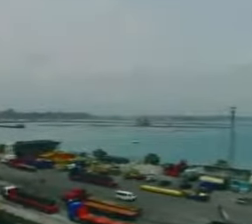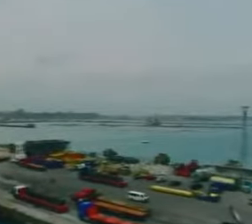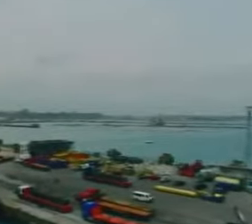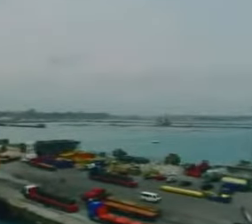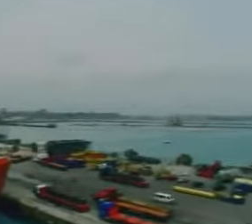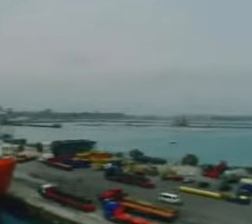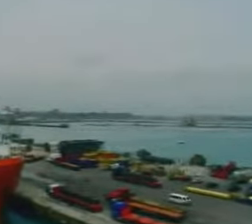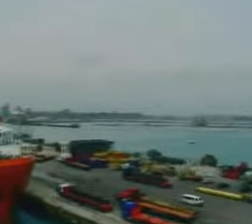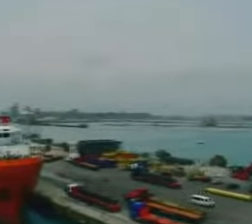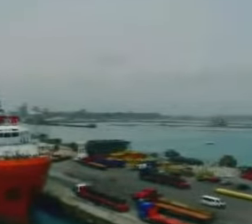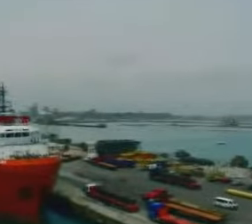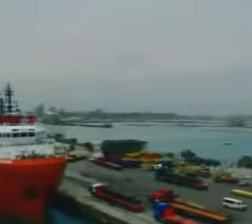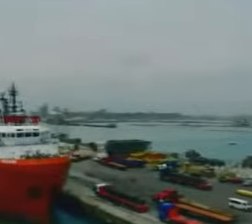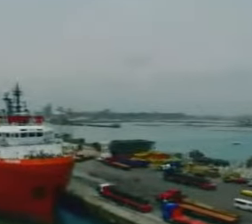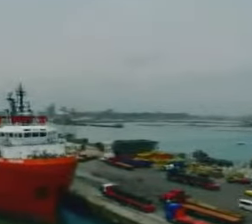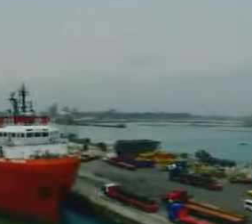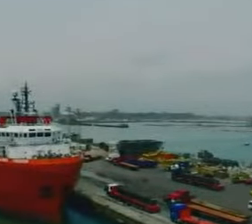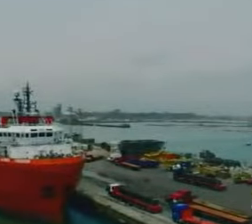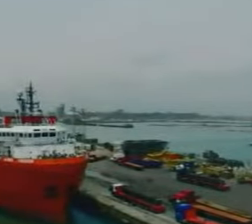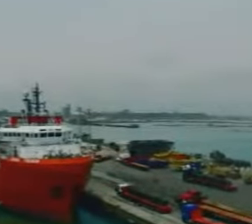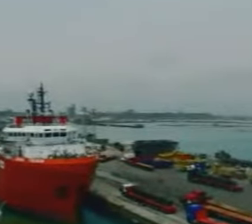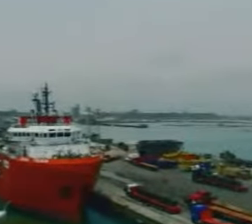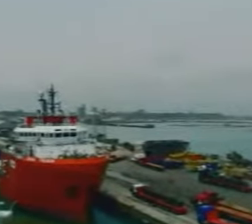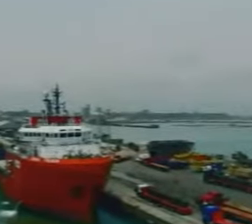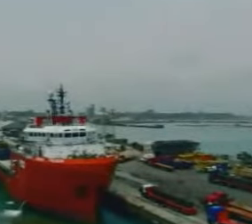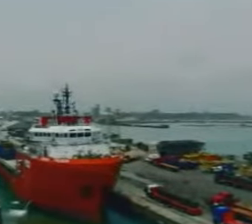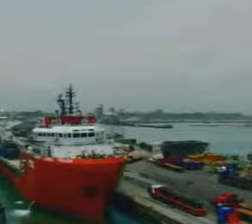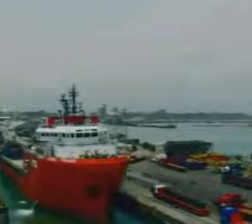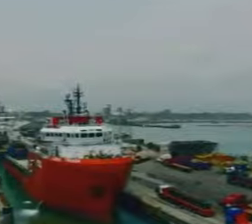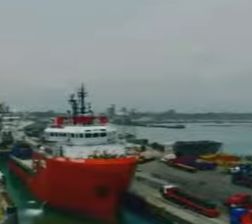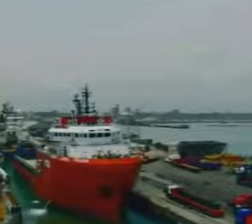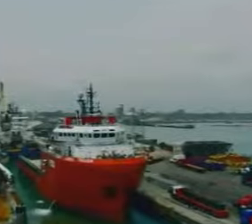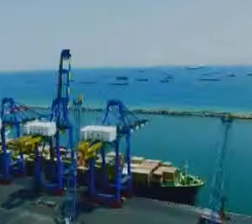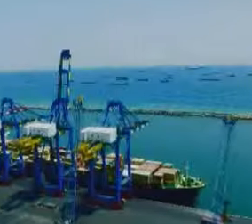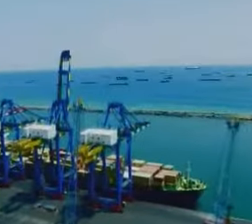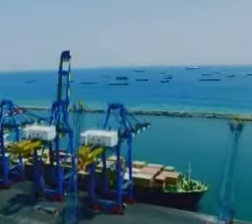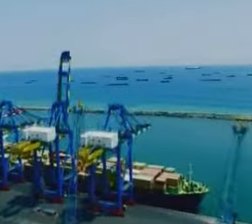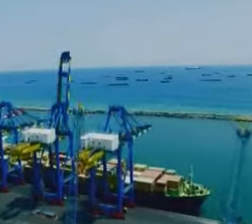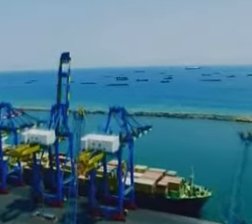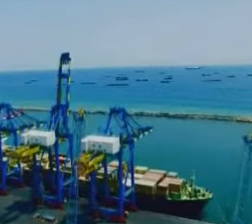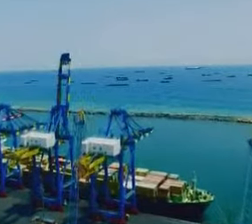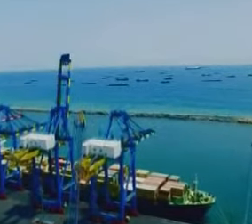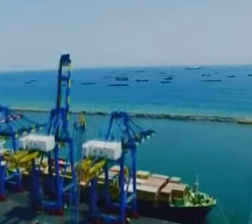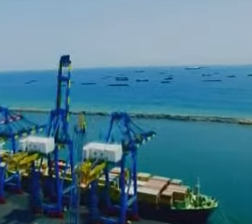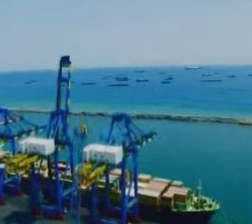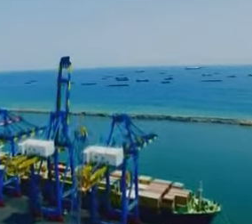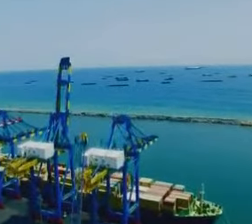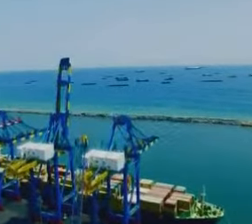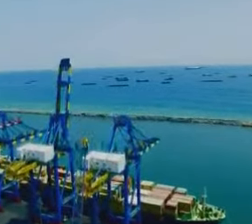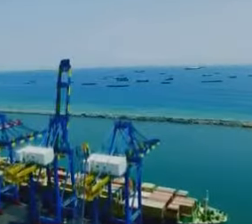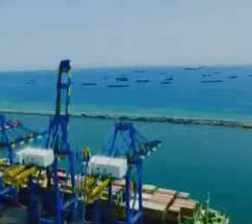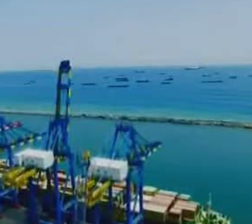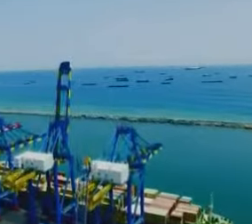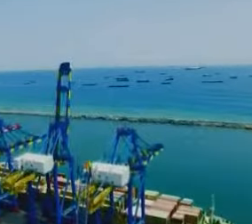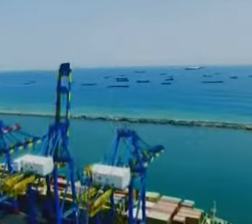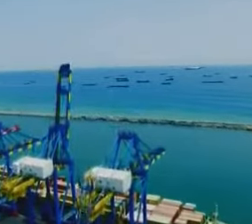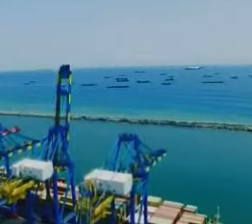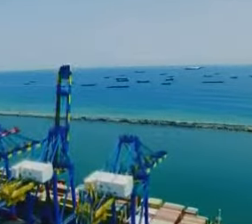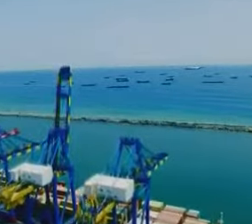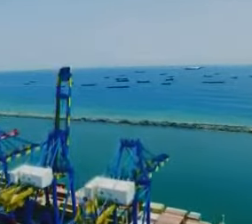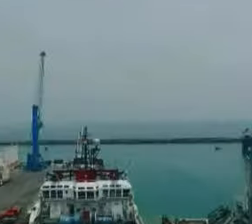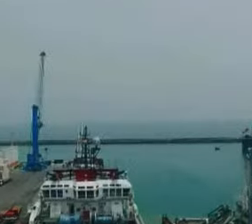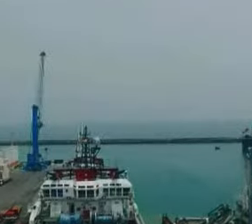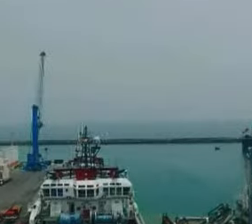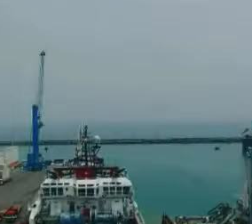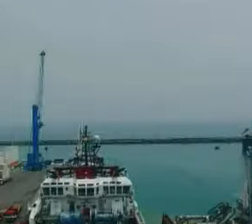industry in Ghana. These include mandatory tasks of ensuring safety of navigation, flag state